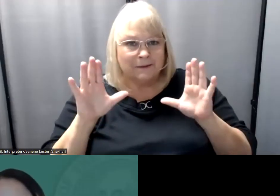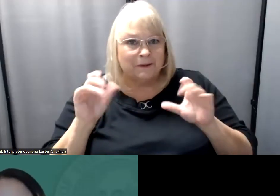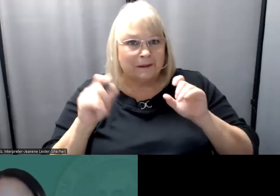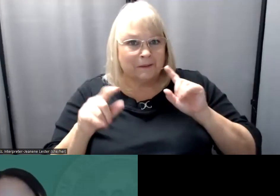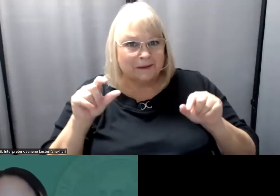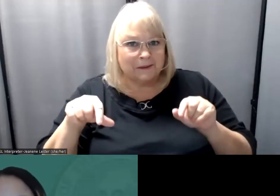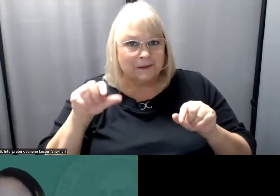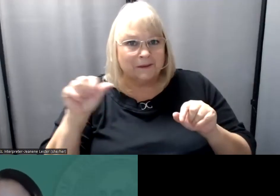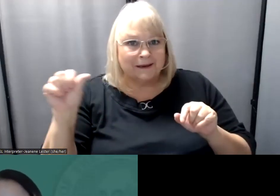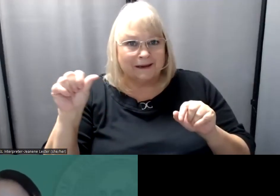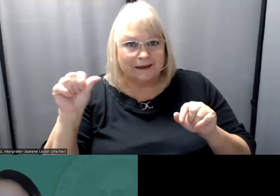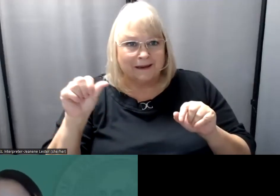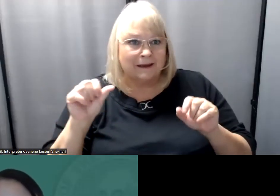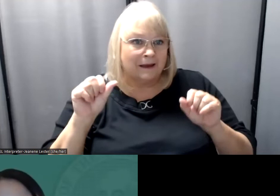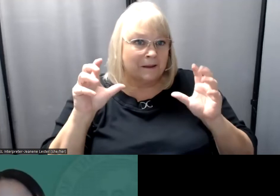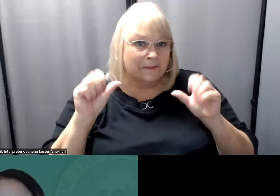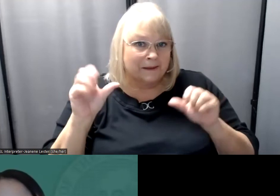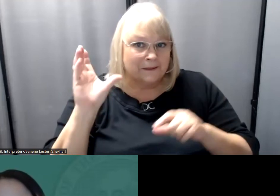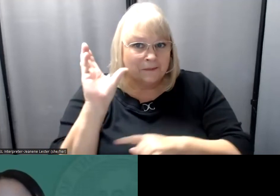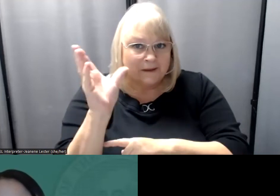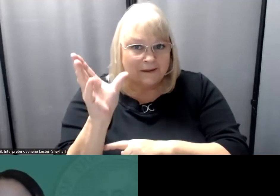Yes, amazing presentation.